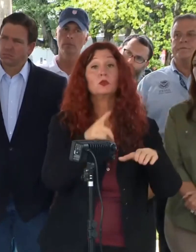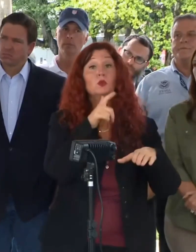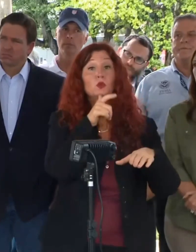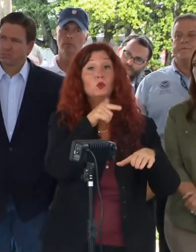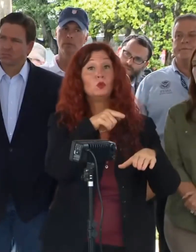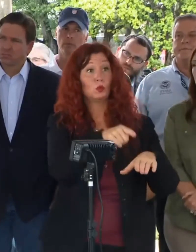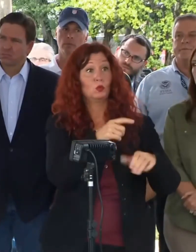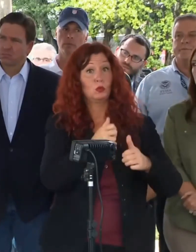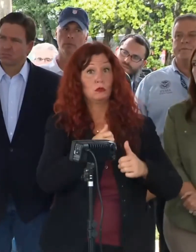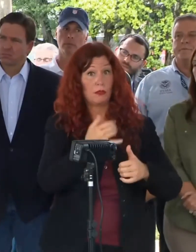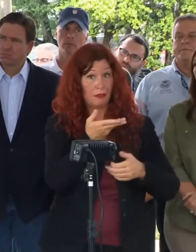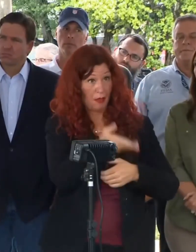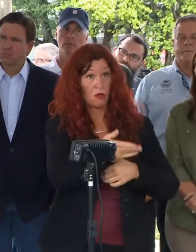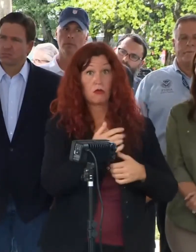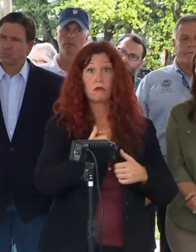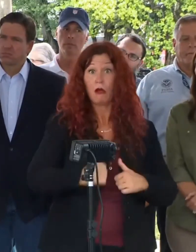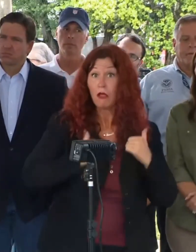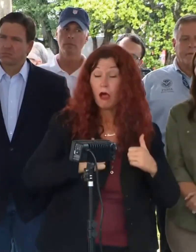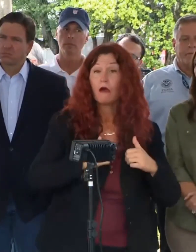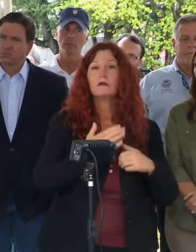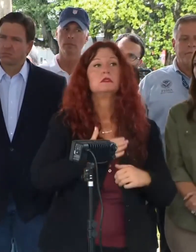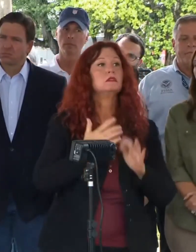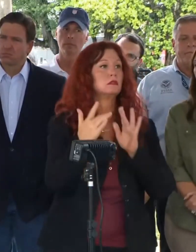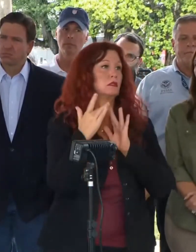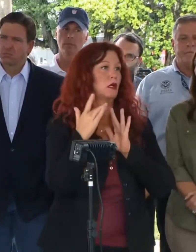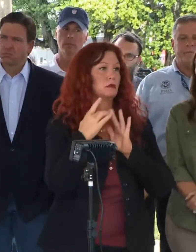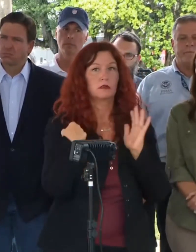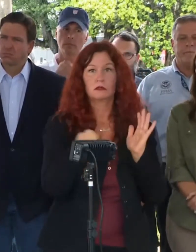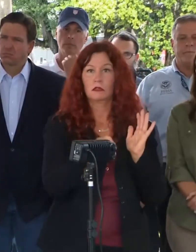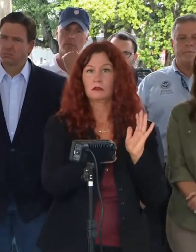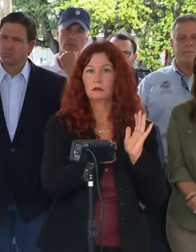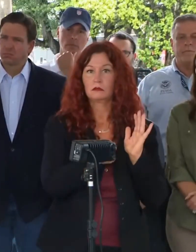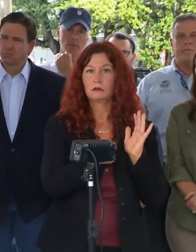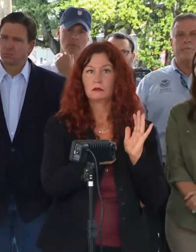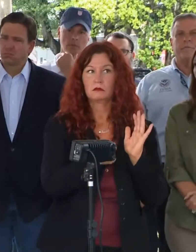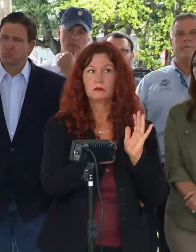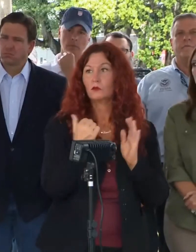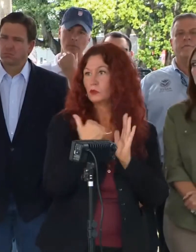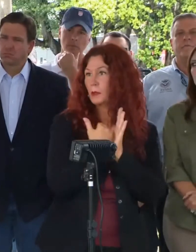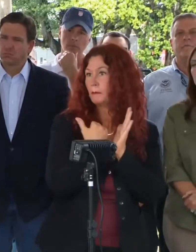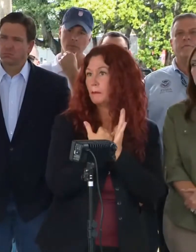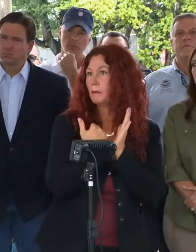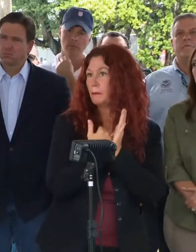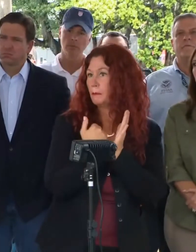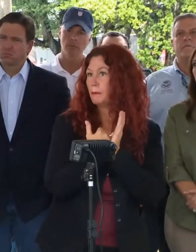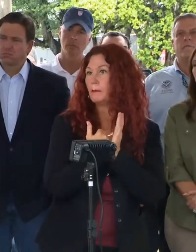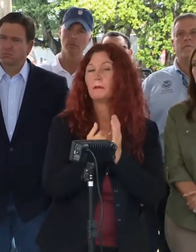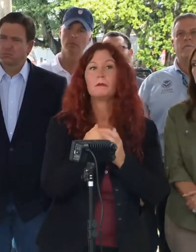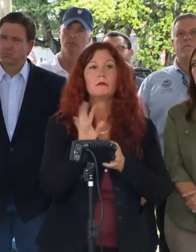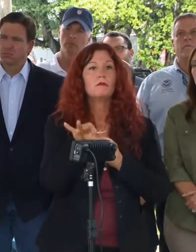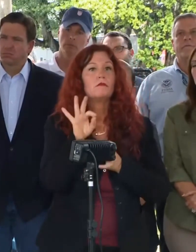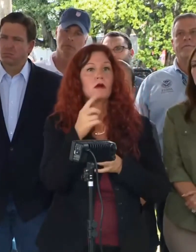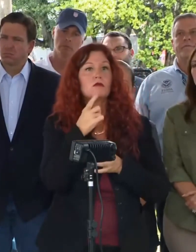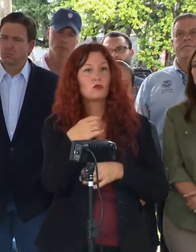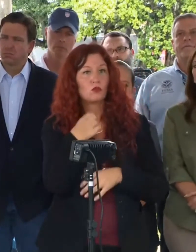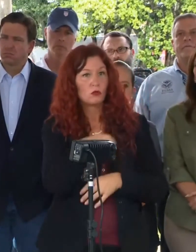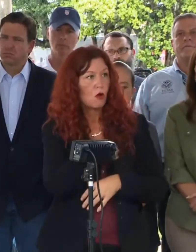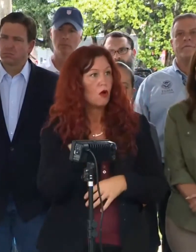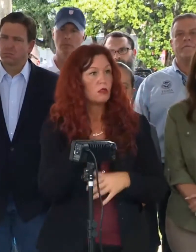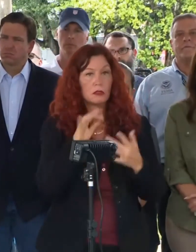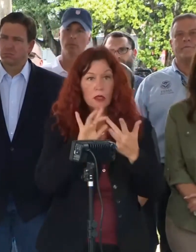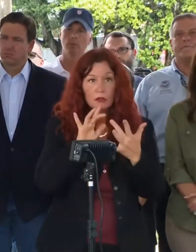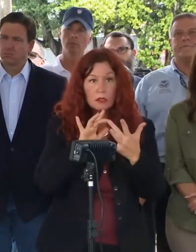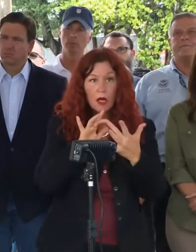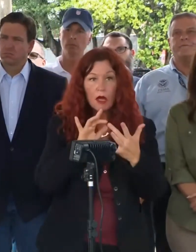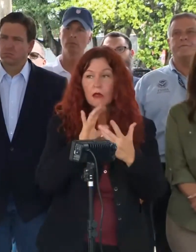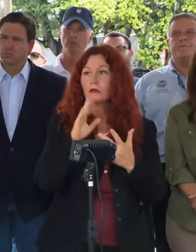staying with loved ones or friends or family outside of the area. We ask that they contact the local Red Cross wherever they are, who will put them in contact with